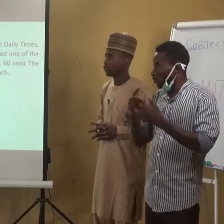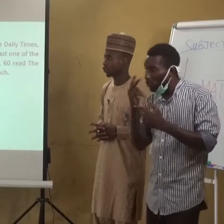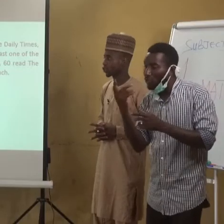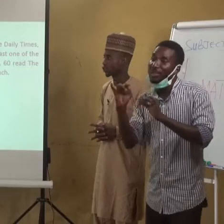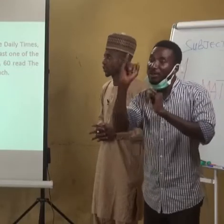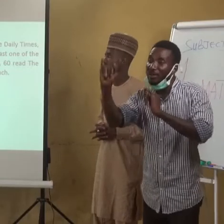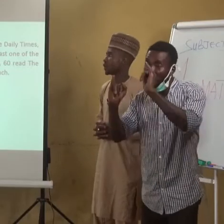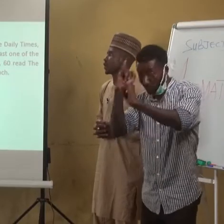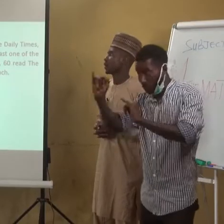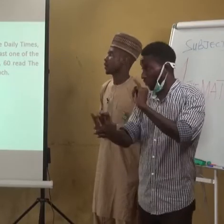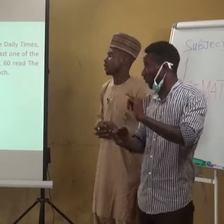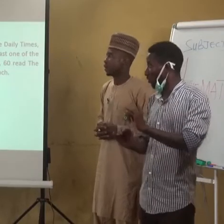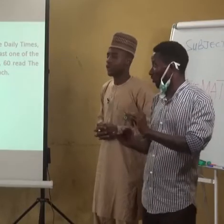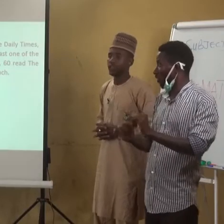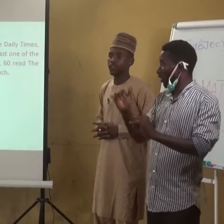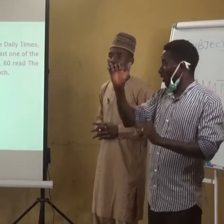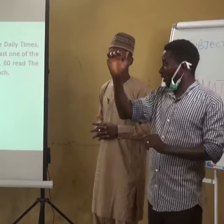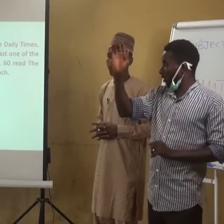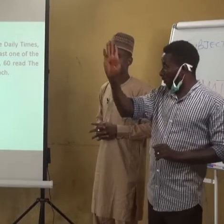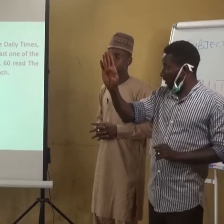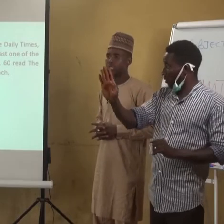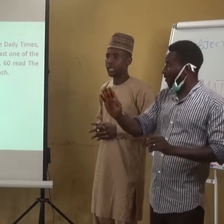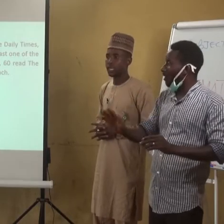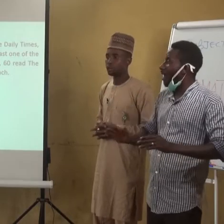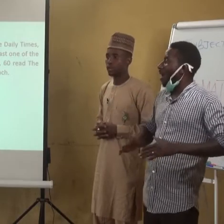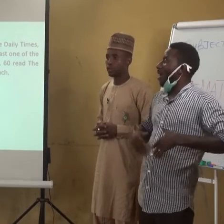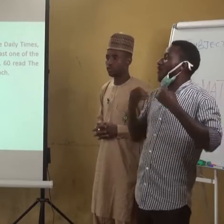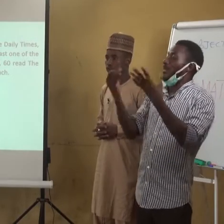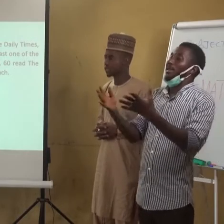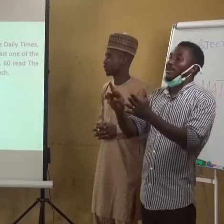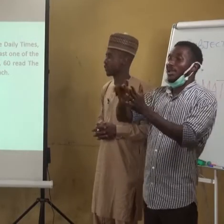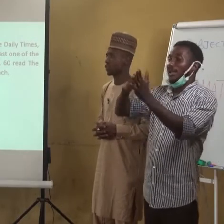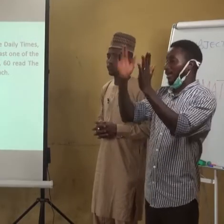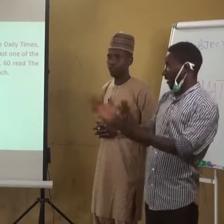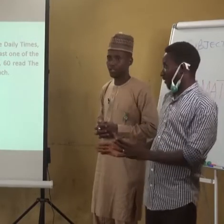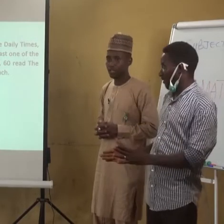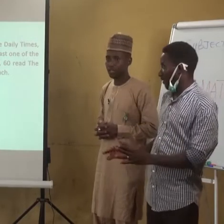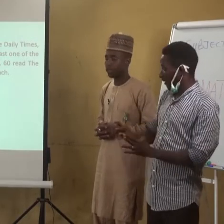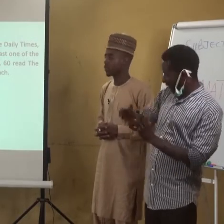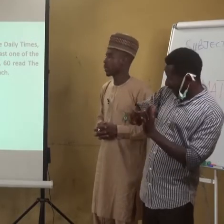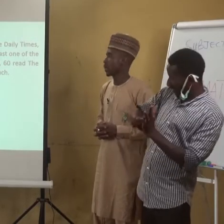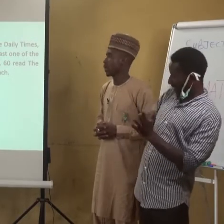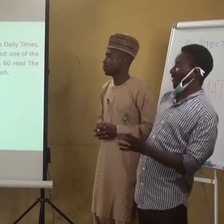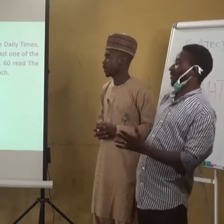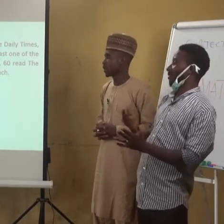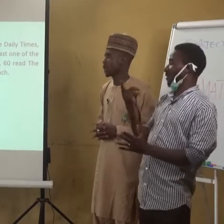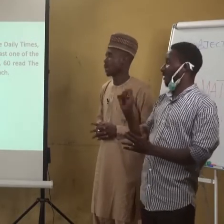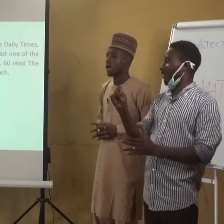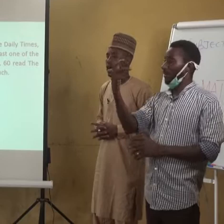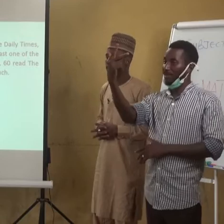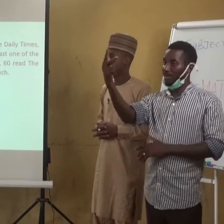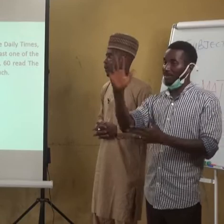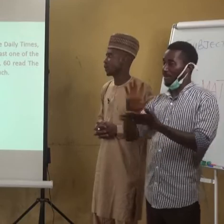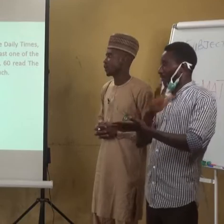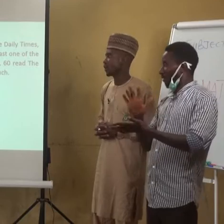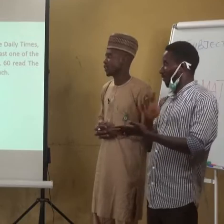and the Punch. A. Draw a Venn diagram to illustrate this information. B.